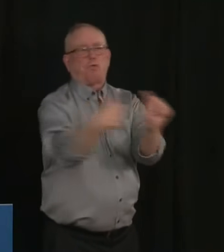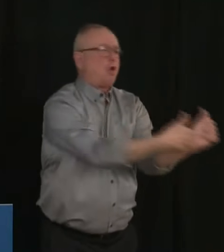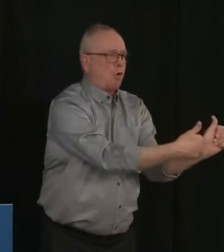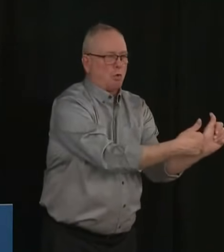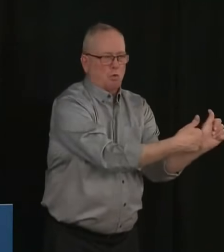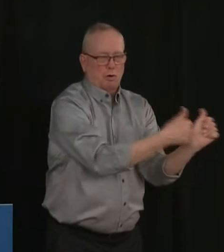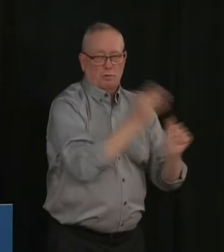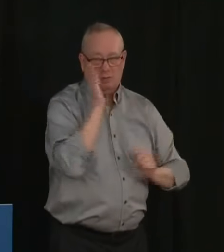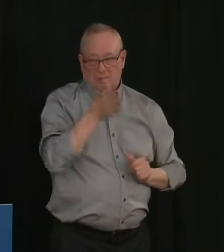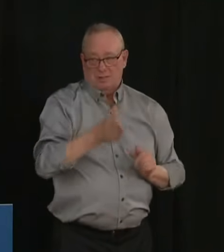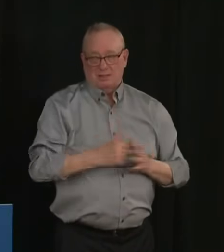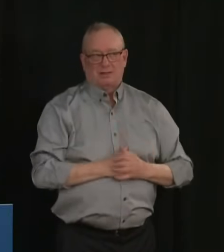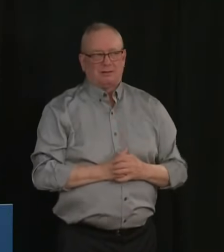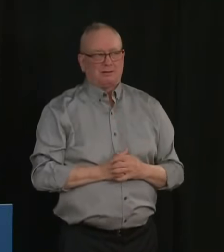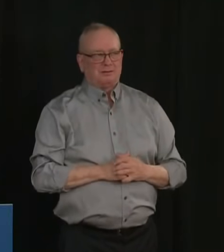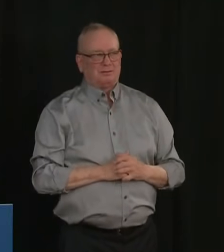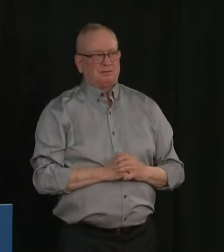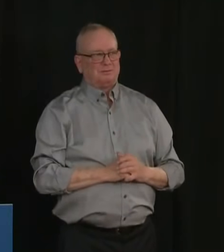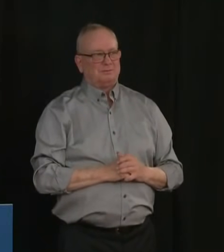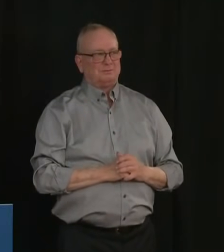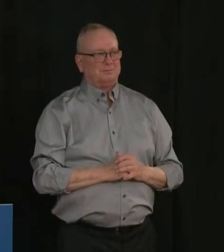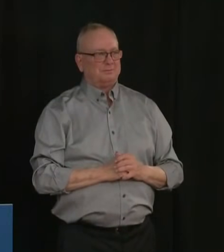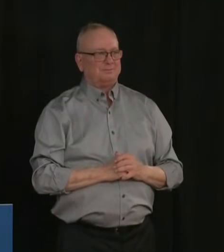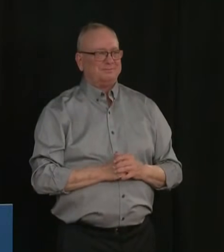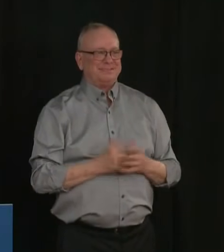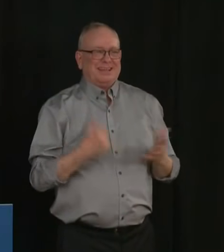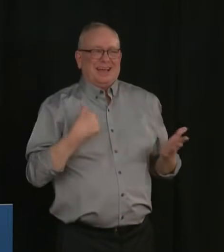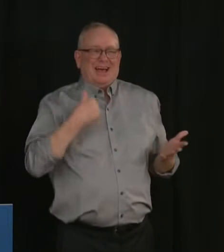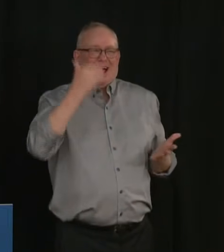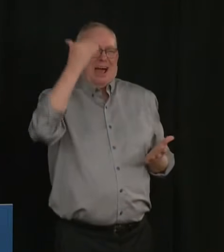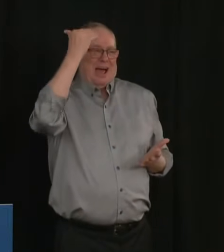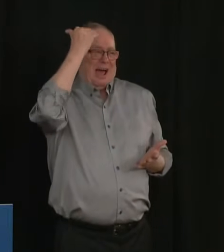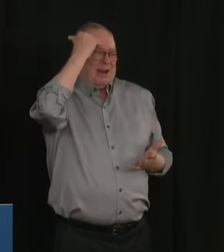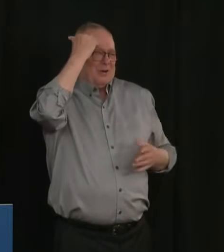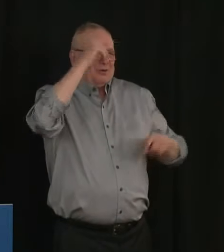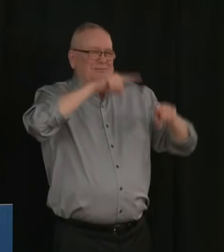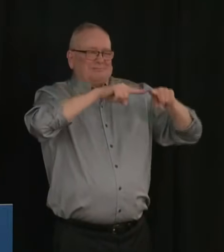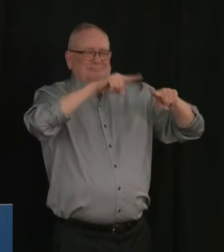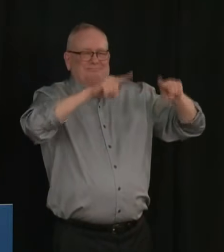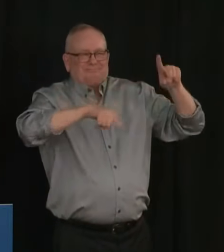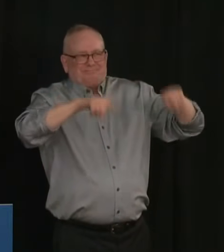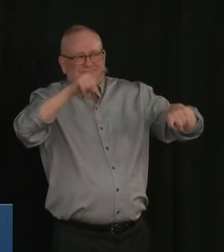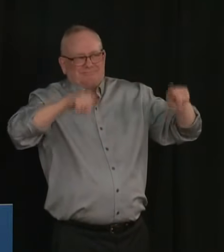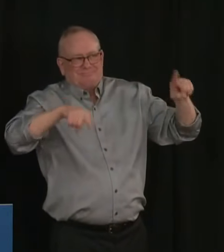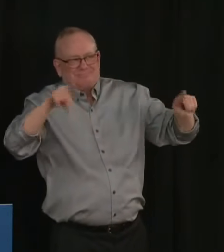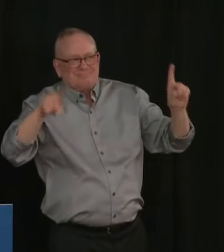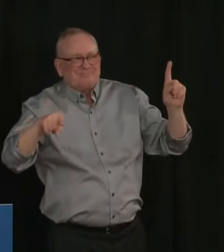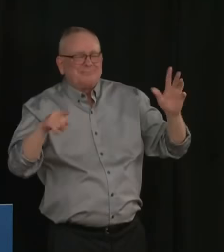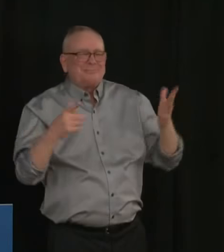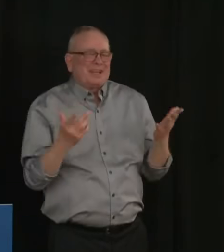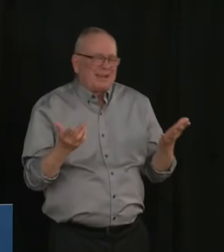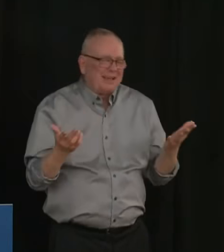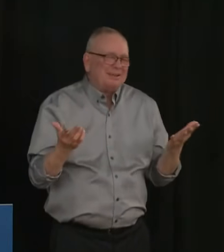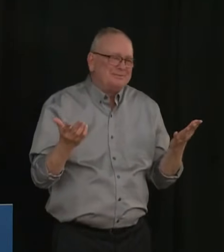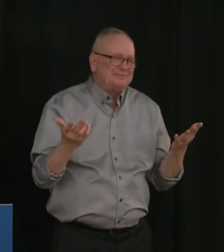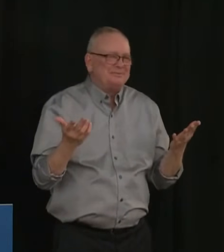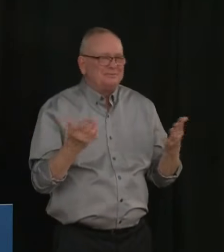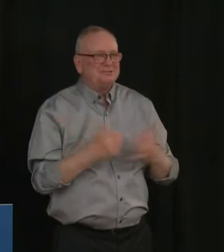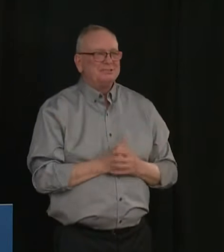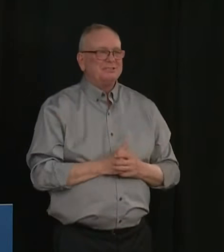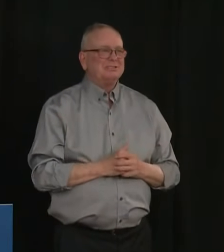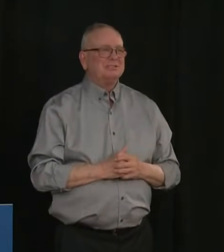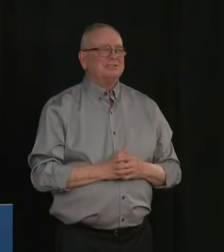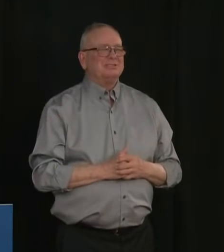So I think, again, that there is a diversity of opinion about the best path to take. But whether or not to